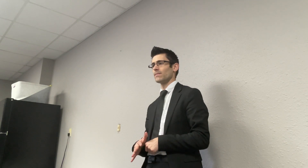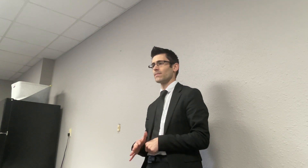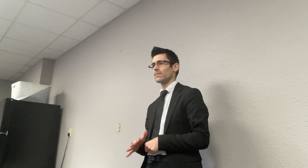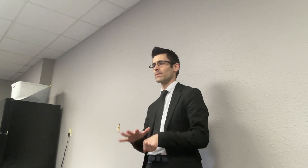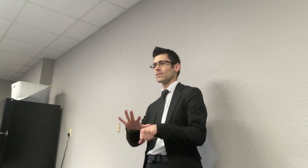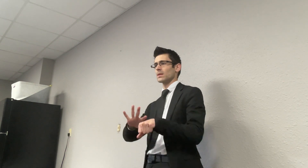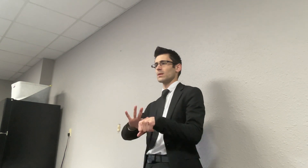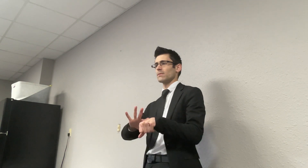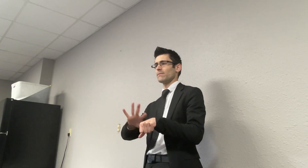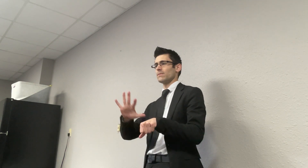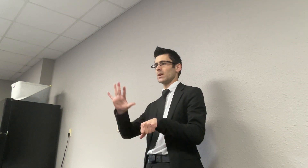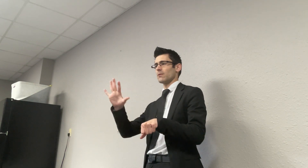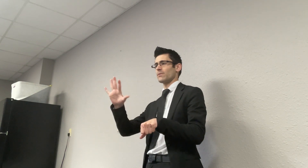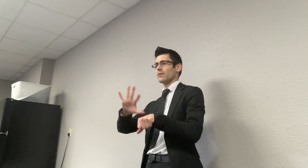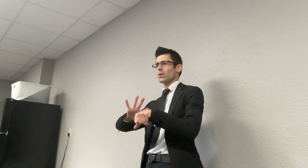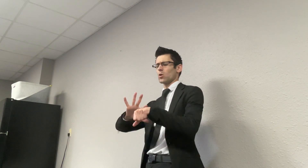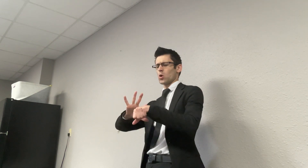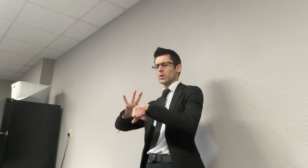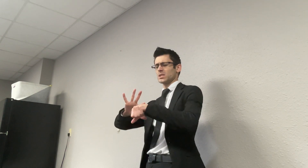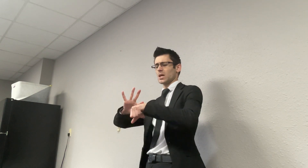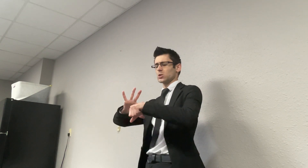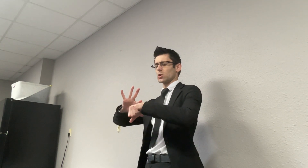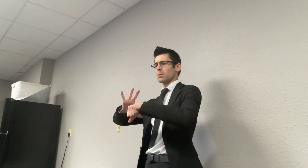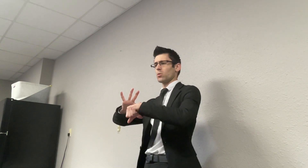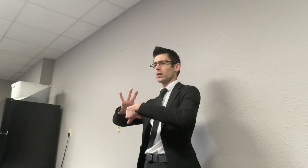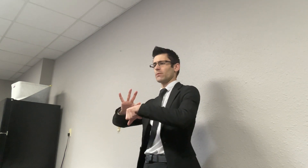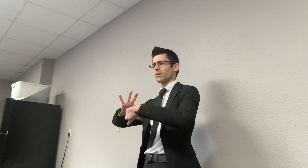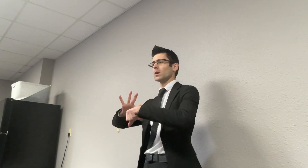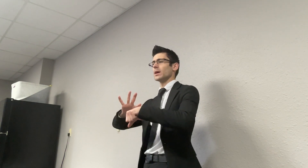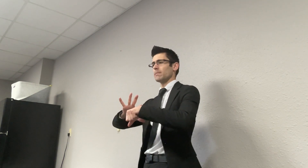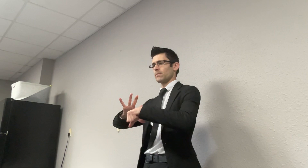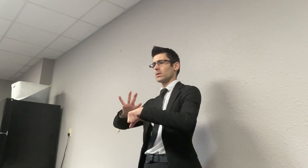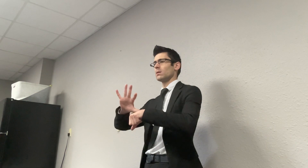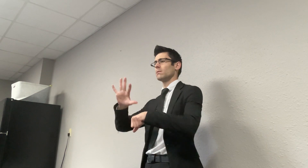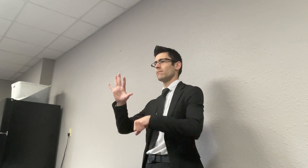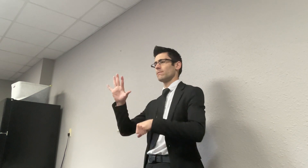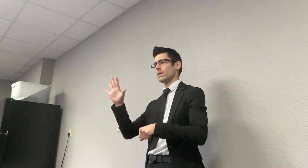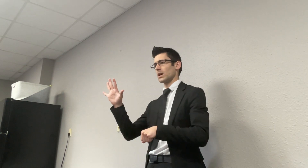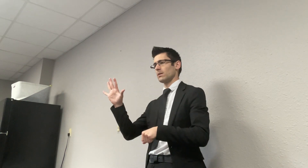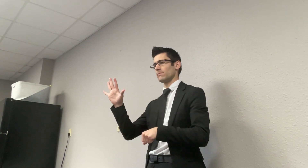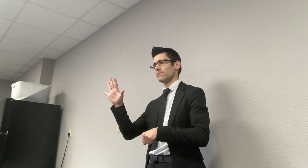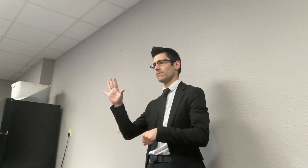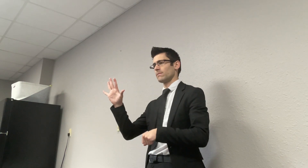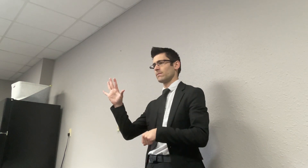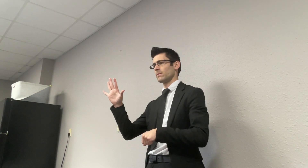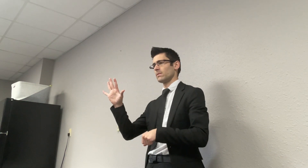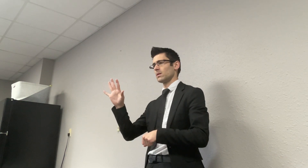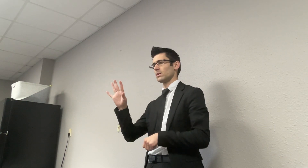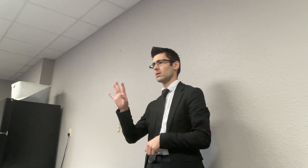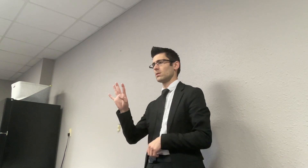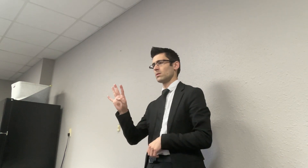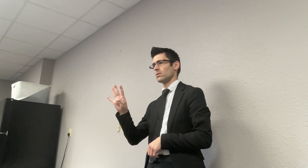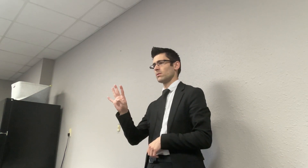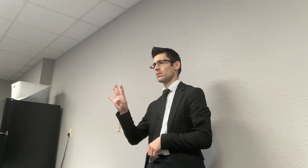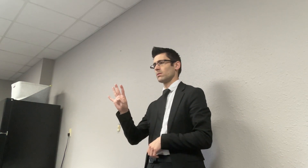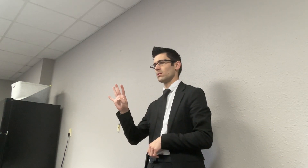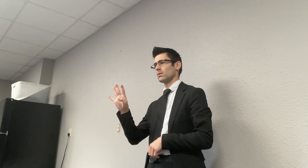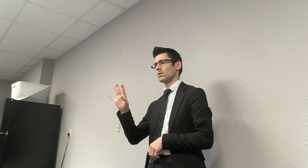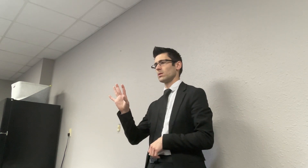5. Yeah, 5. It'll always touch on This the pointer. finger. Yep. 5. Hold on. 5. And then we come back down and do